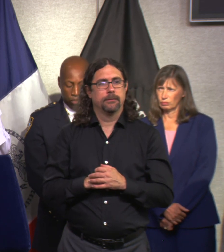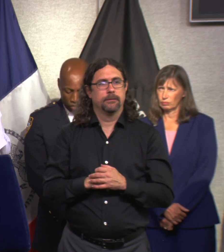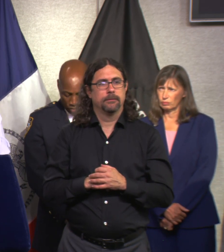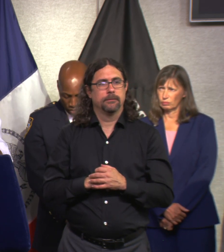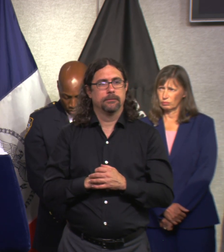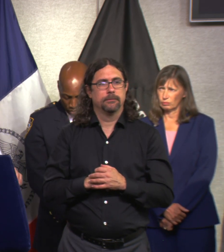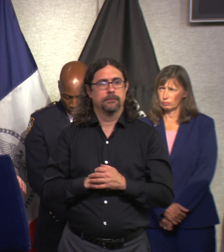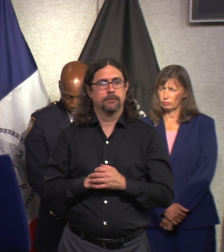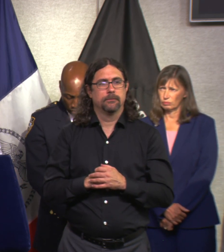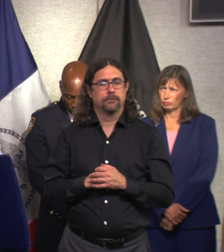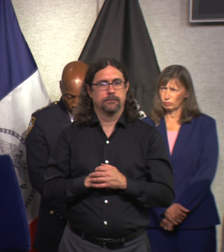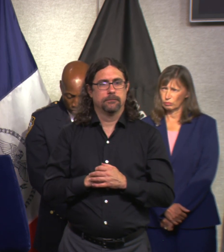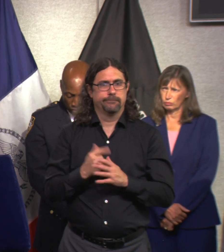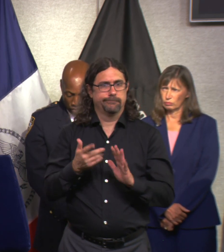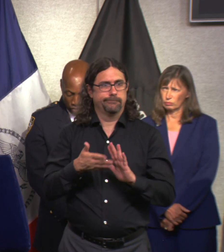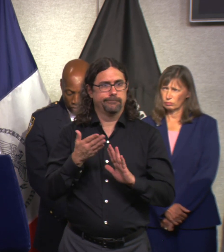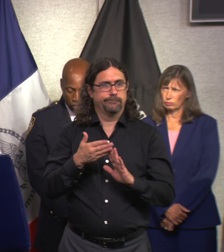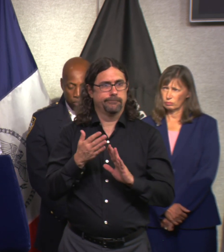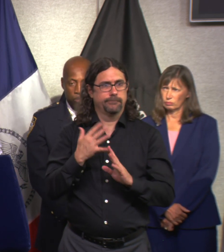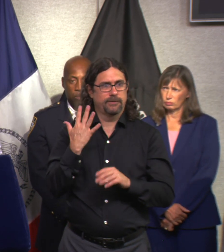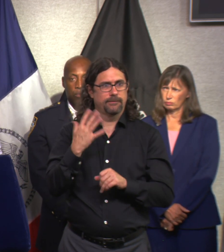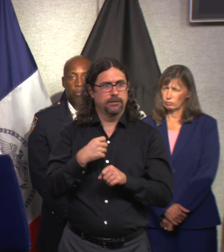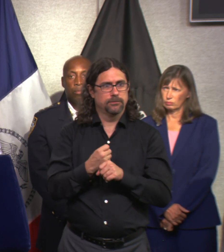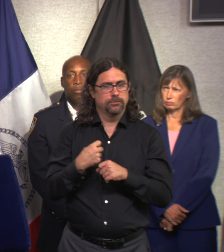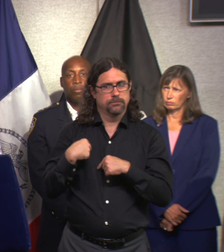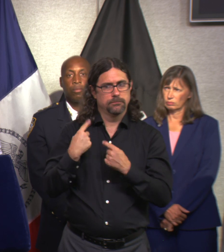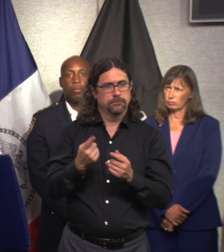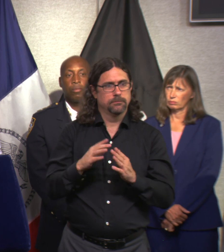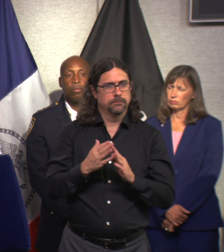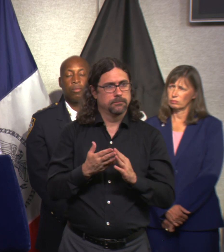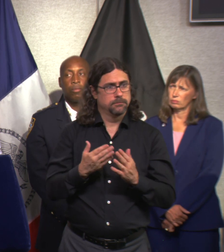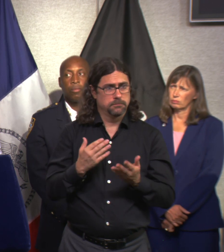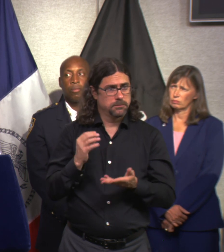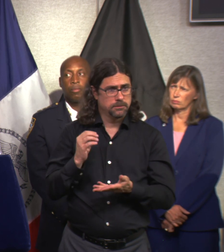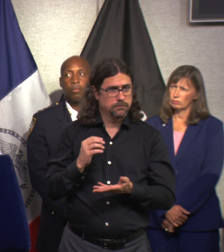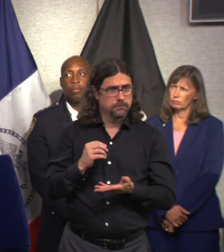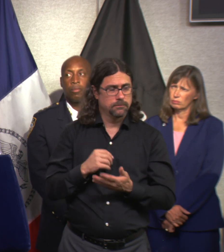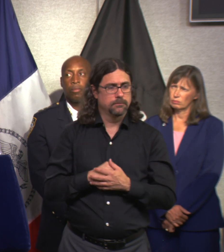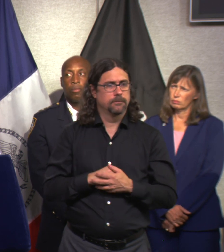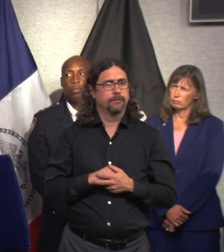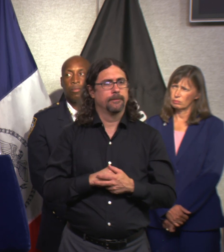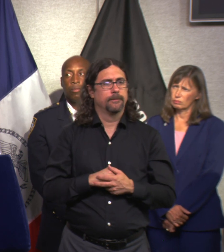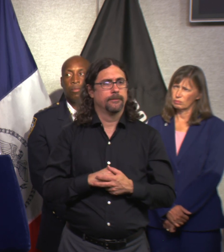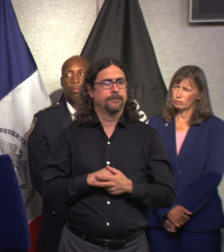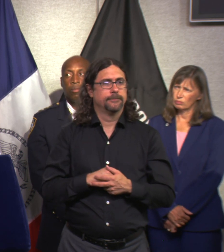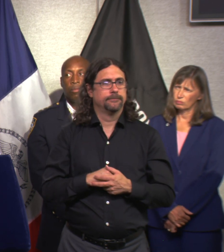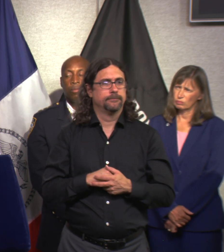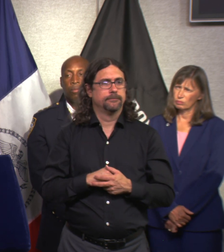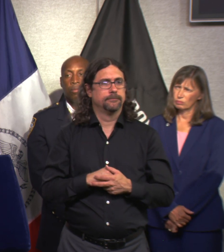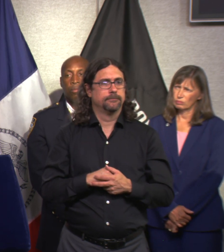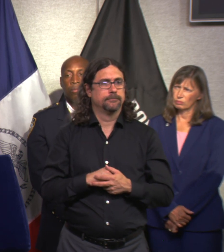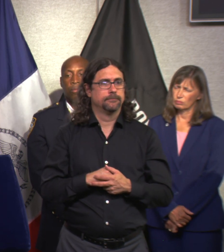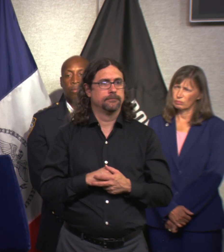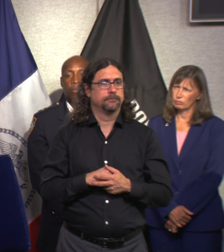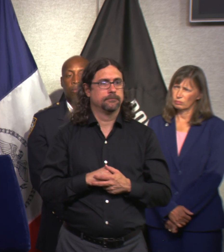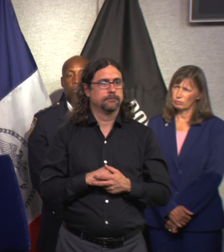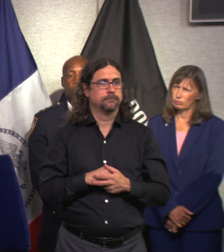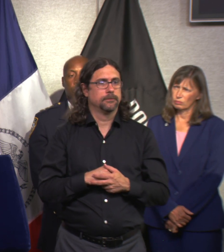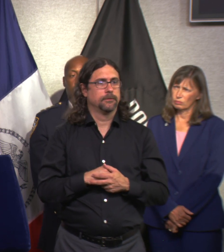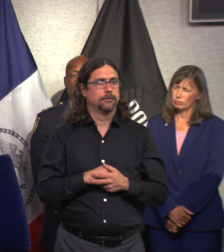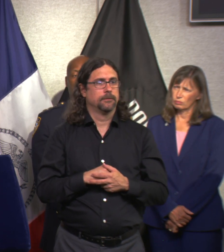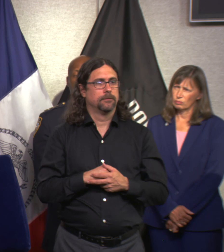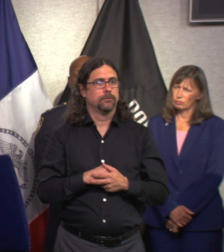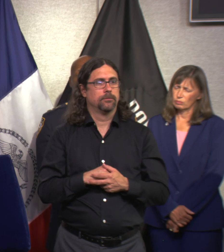wants to be president that what leaders do is look at our legal system, look at